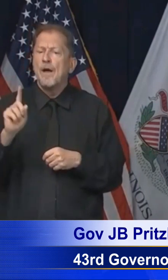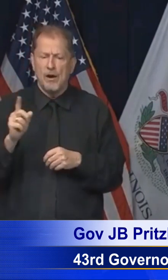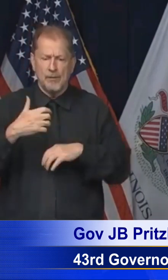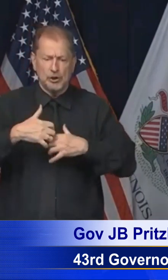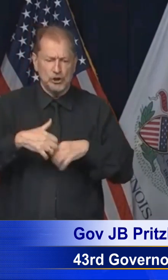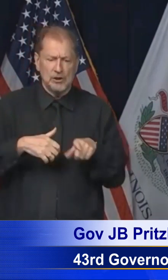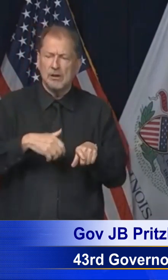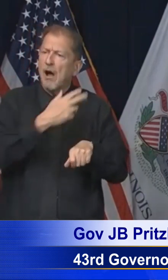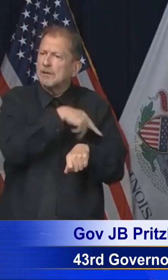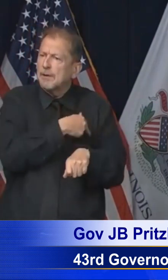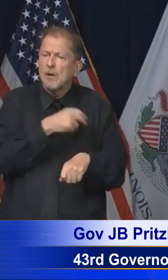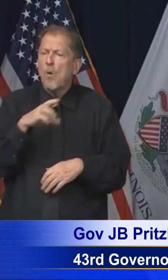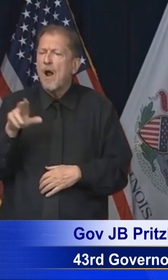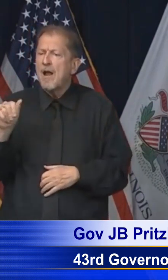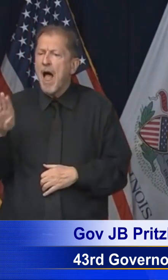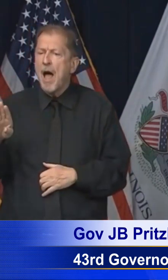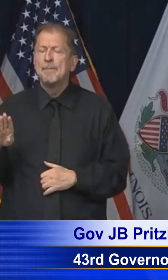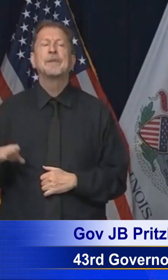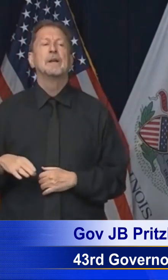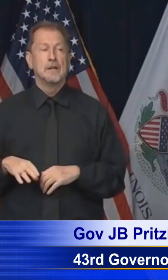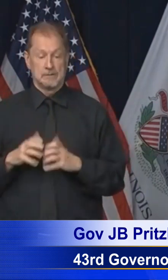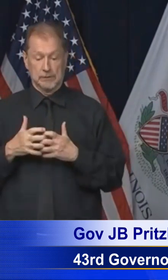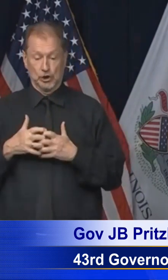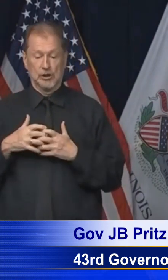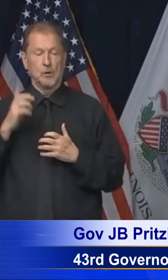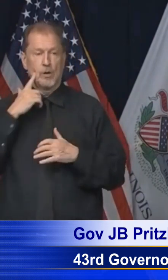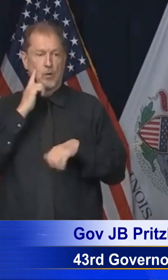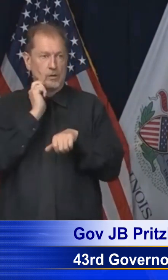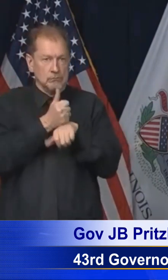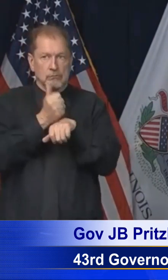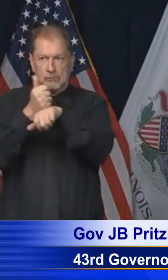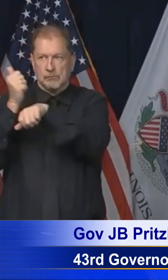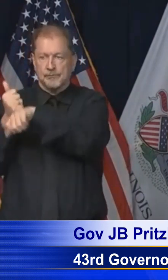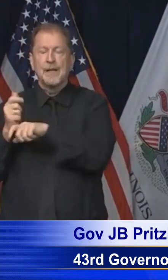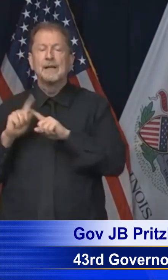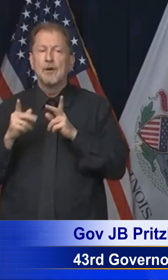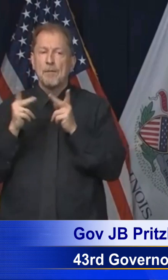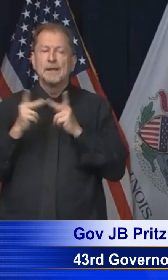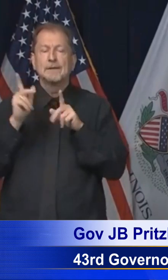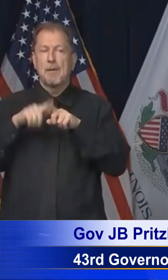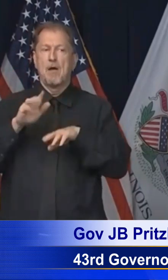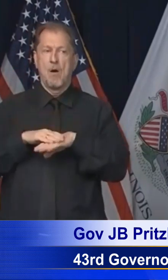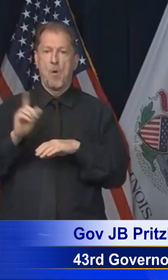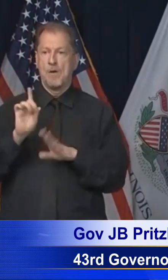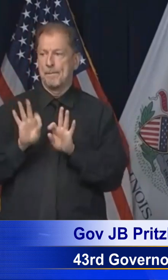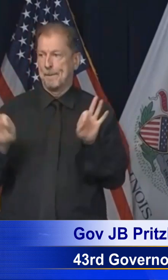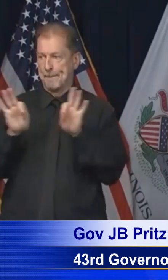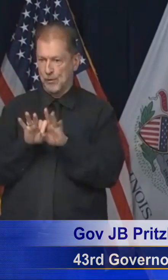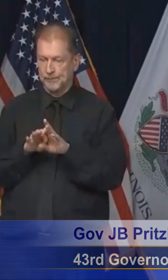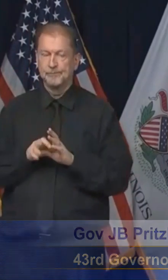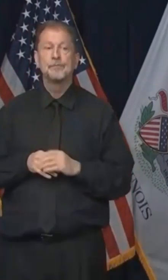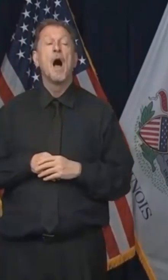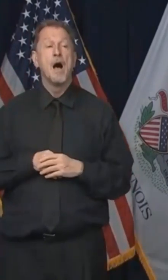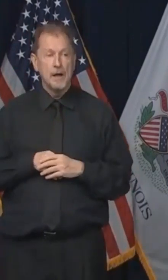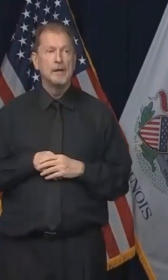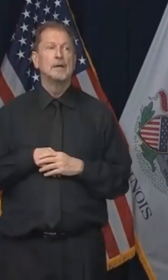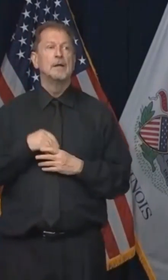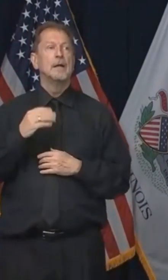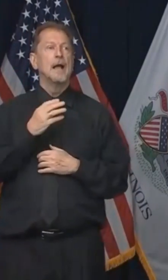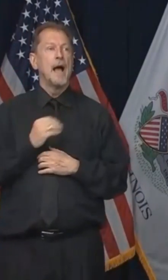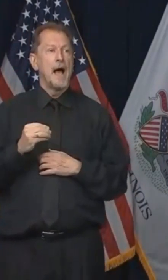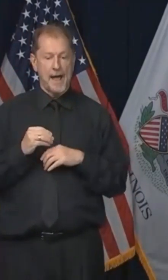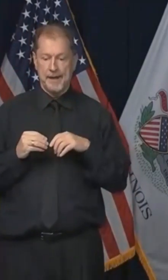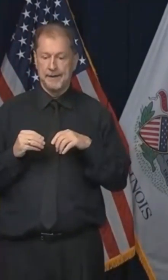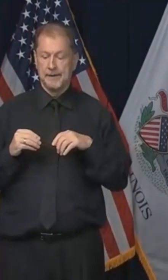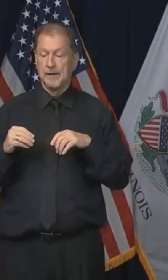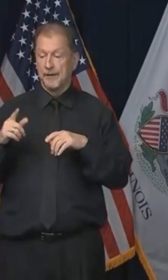the labs? Various places. We want to just make sure they're most effectively used, and remember that very important to us is collecting the data, right? Because